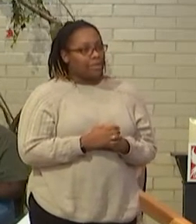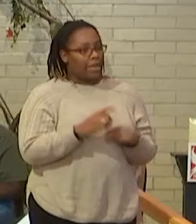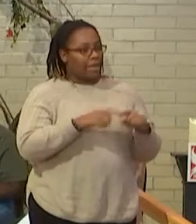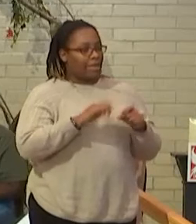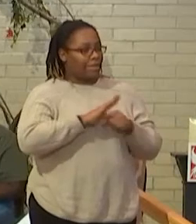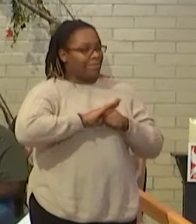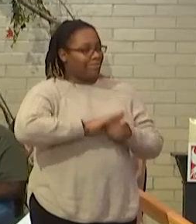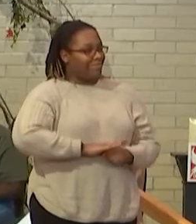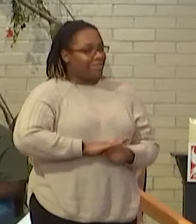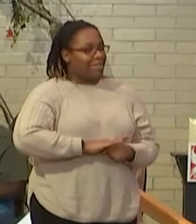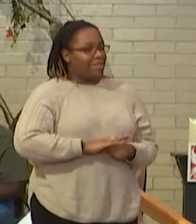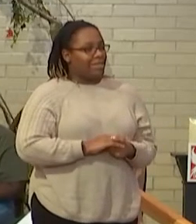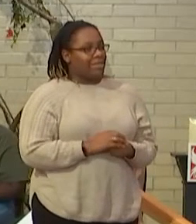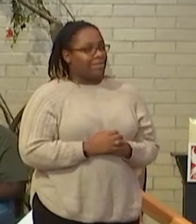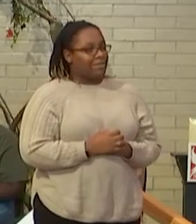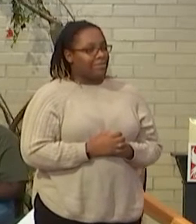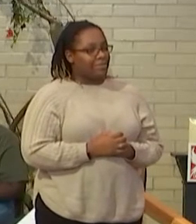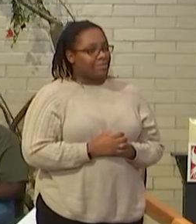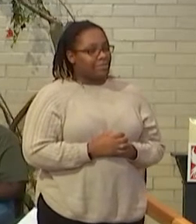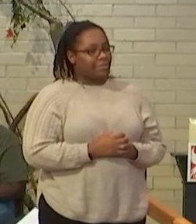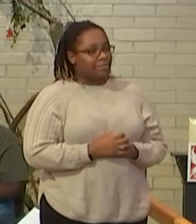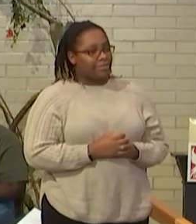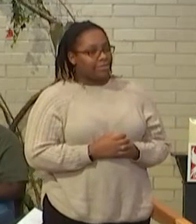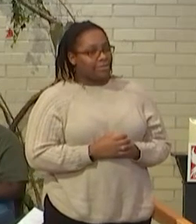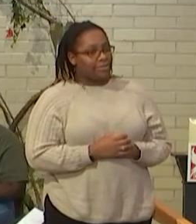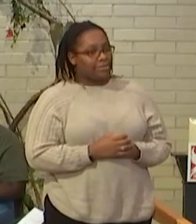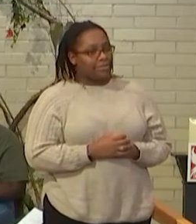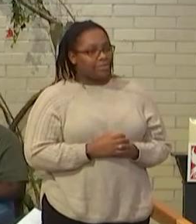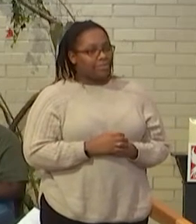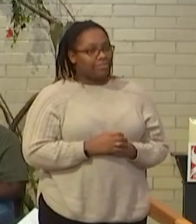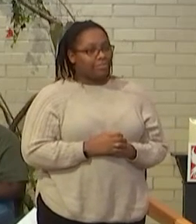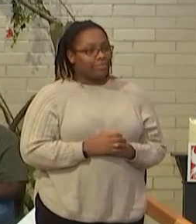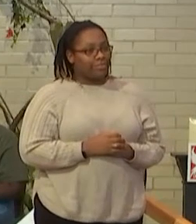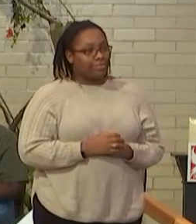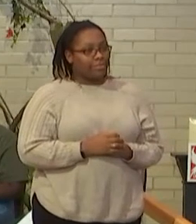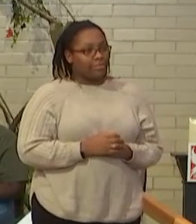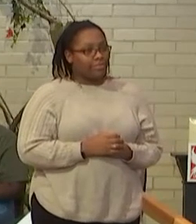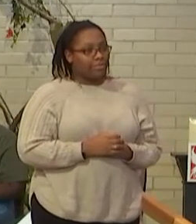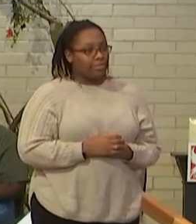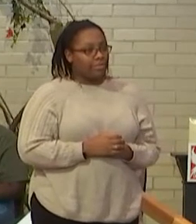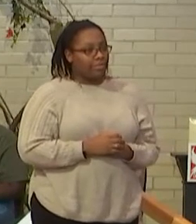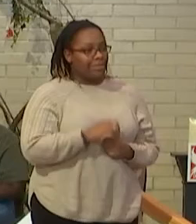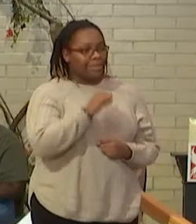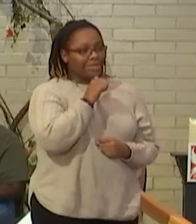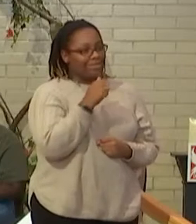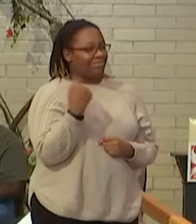suppressing tics. But it's not always it's not always that